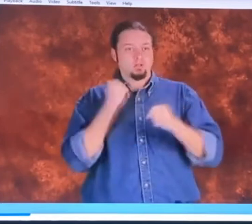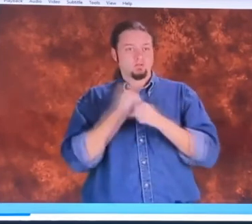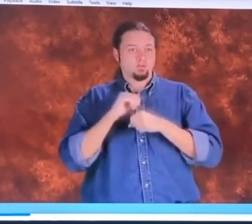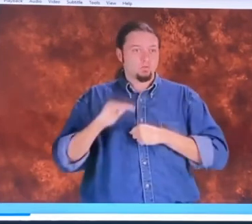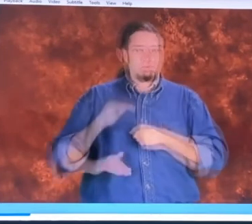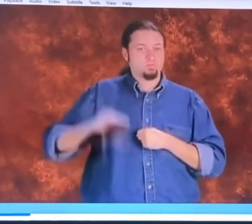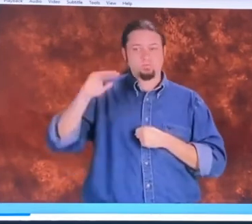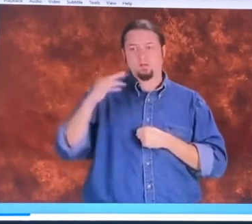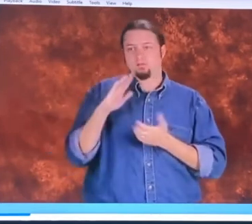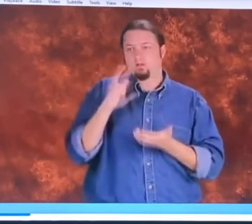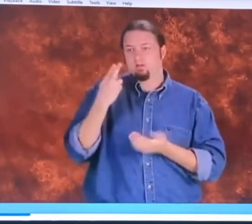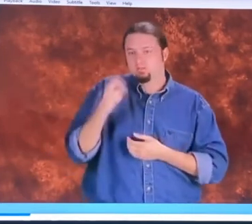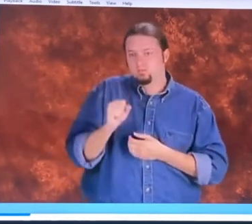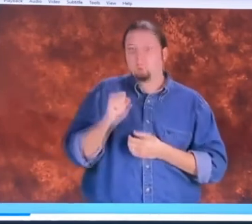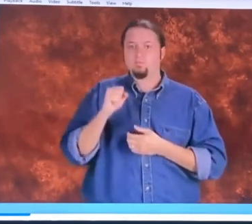Imagine what happens first in your story.